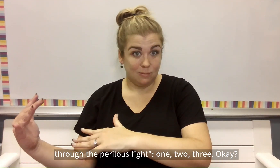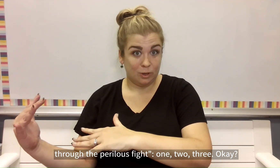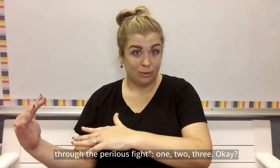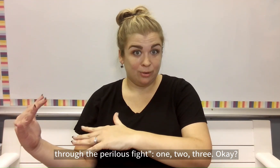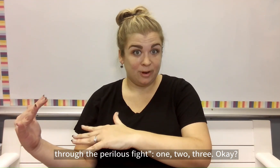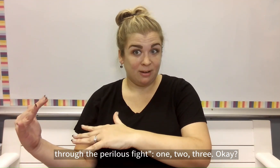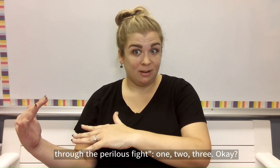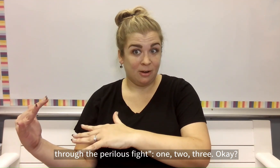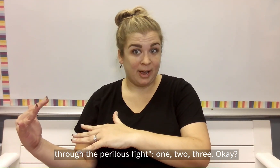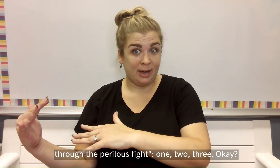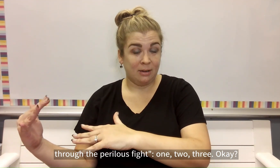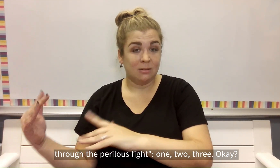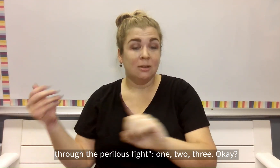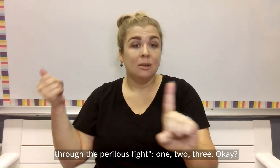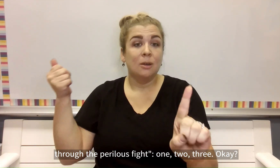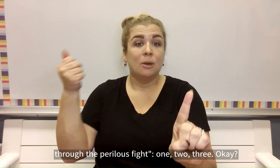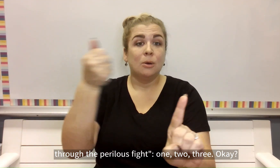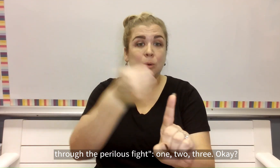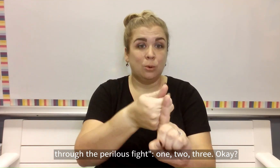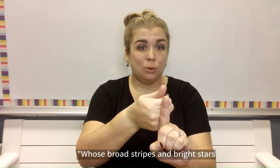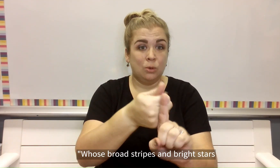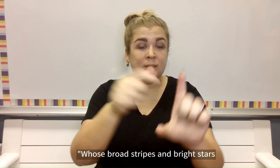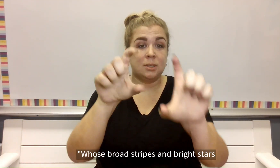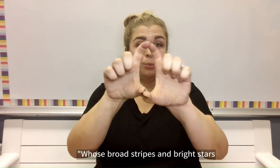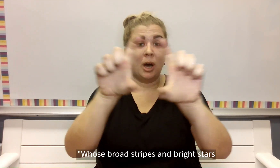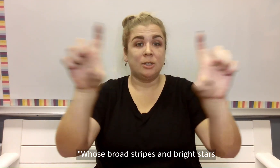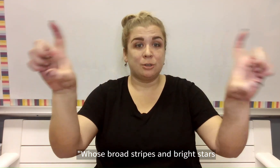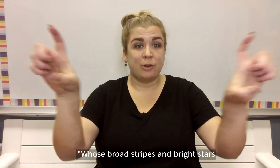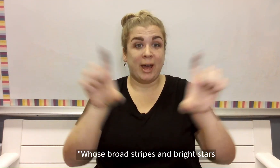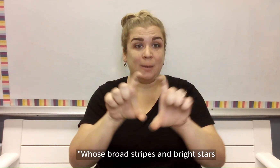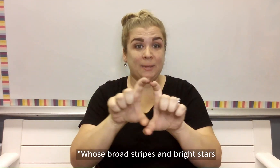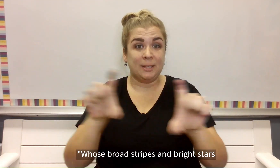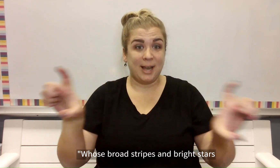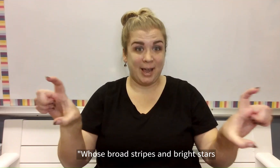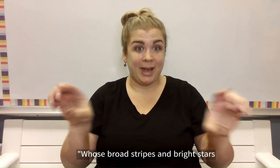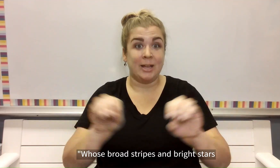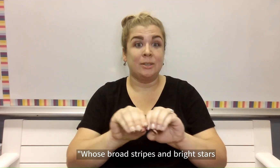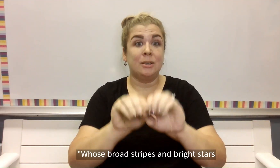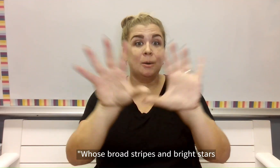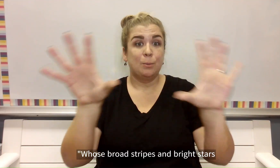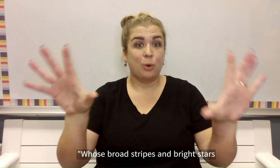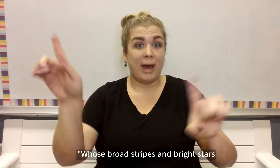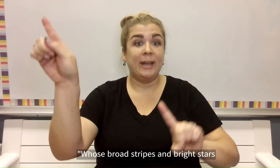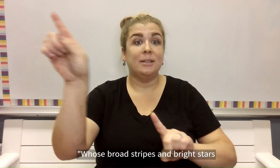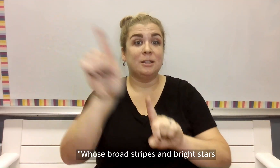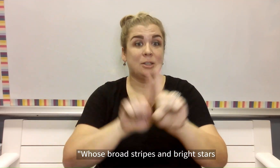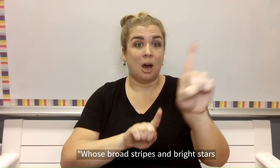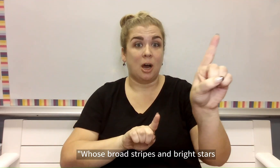1, 2, 3. Okay. Whose broad stripes and bright